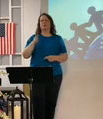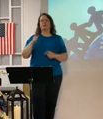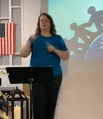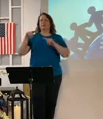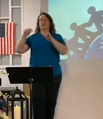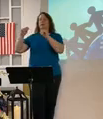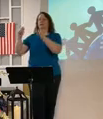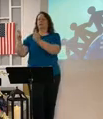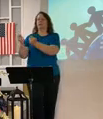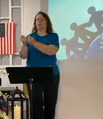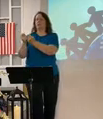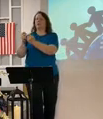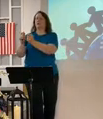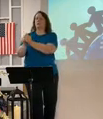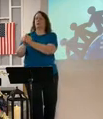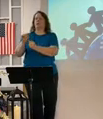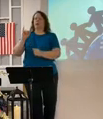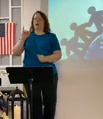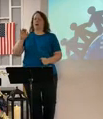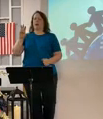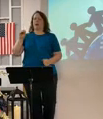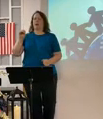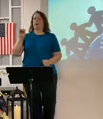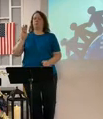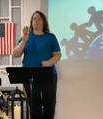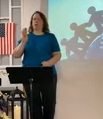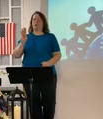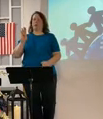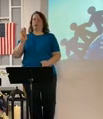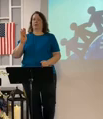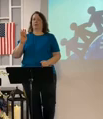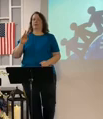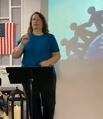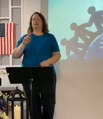with the IMB, which is a 2-year commitment to start,